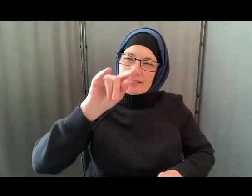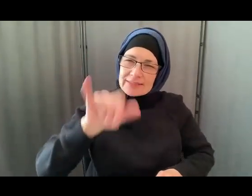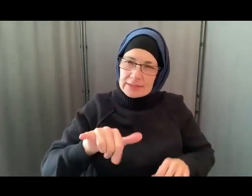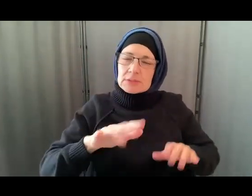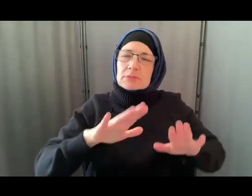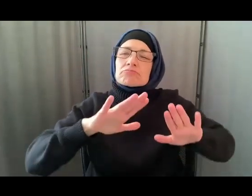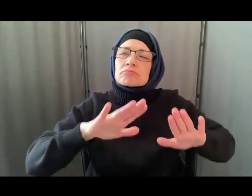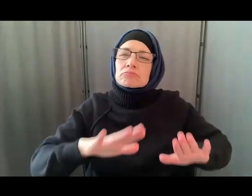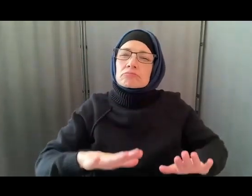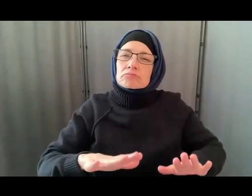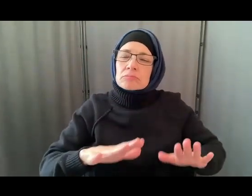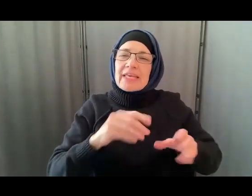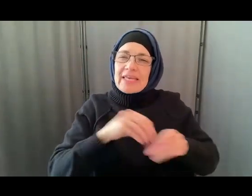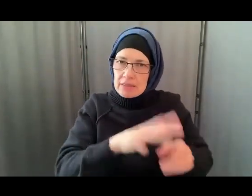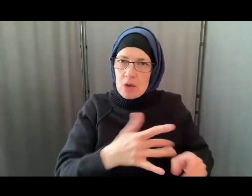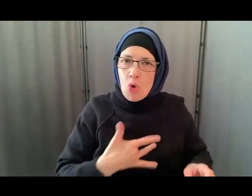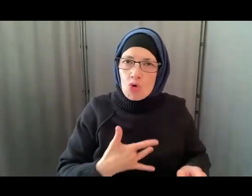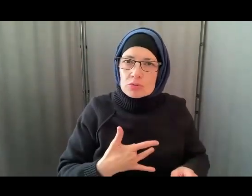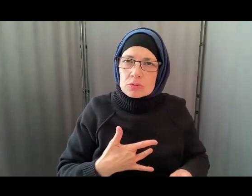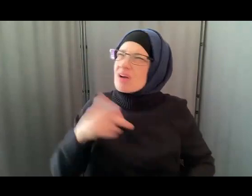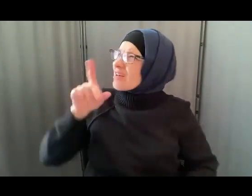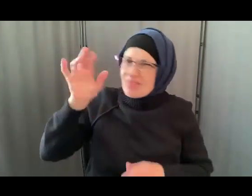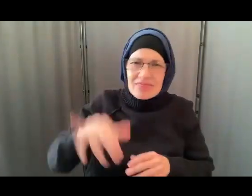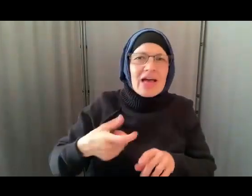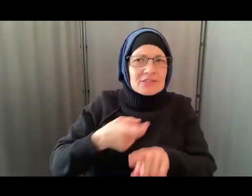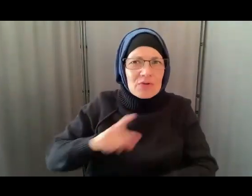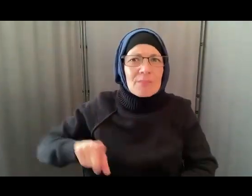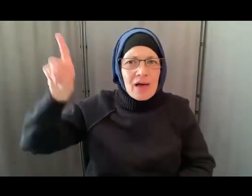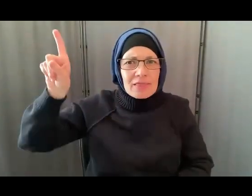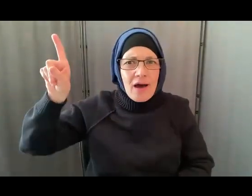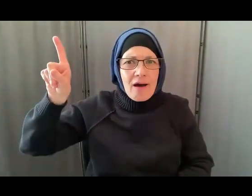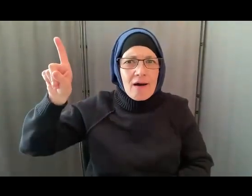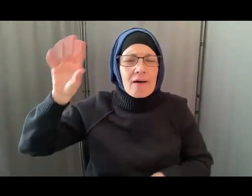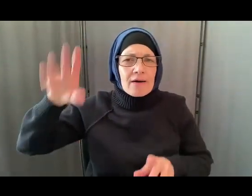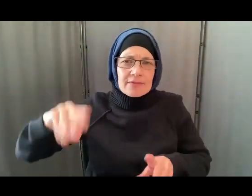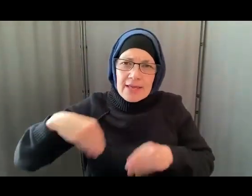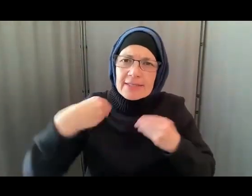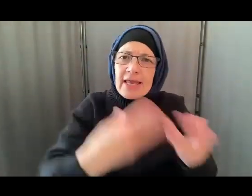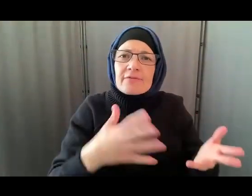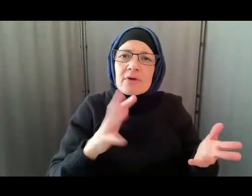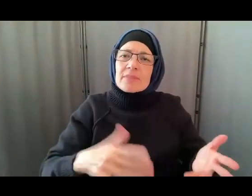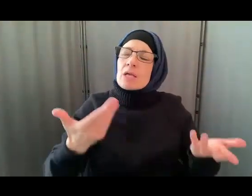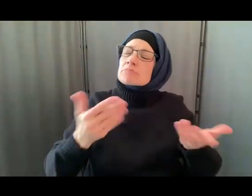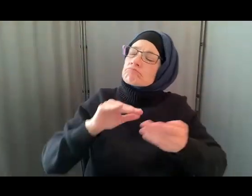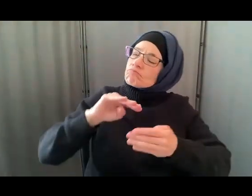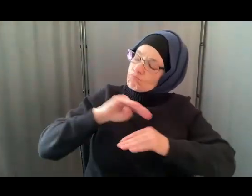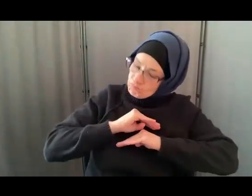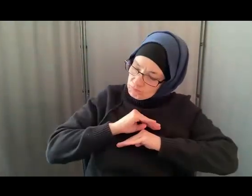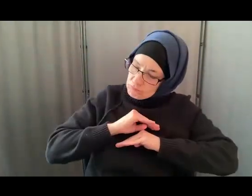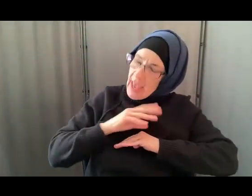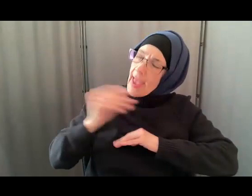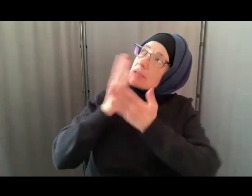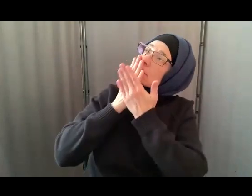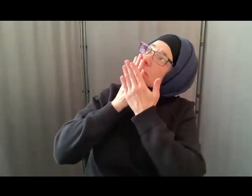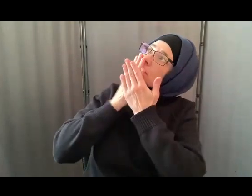them this contentment and gratitude expression. They are grateful to